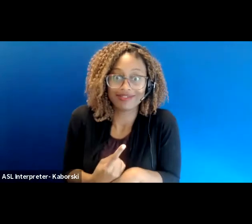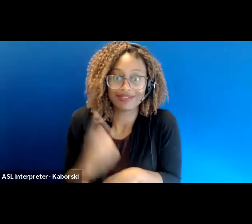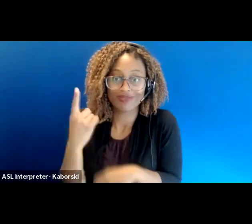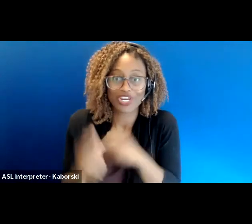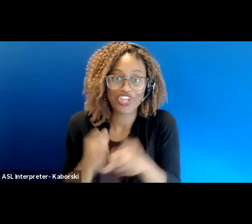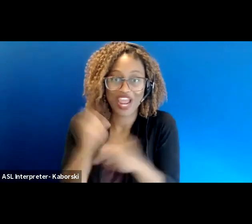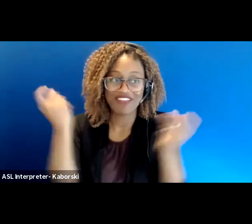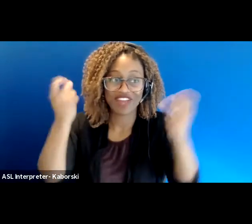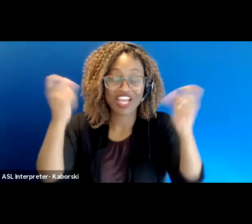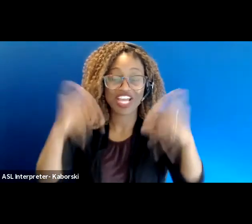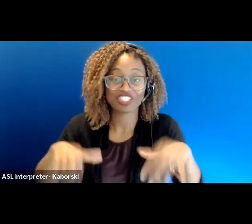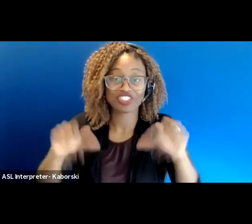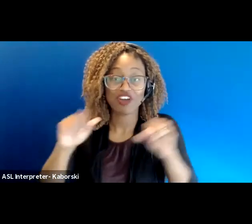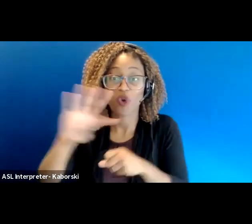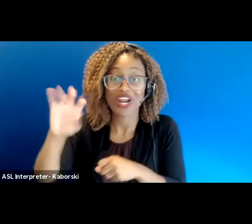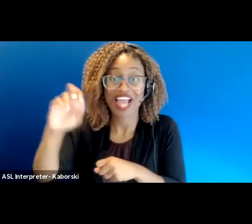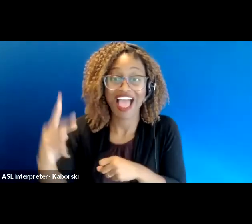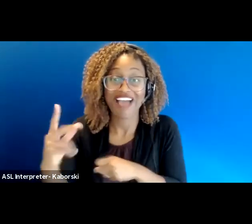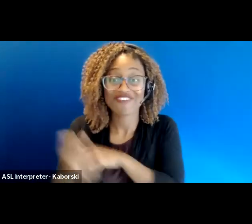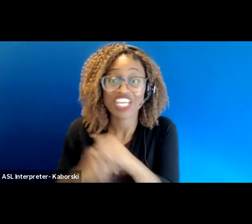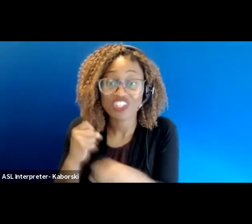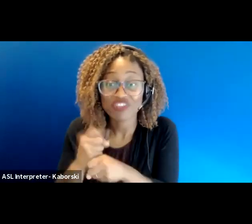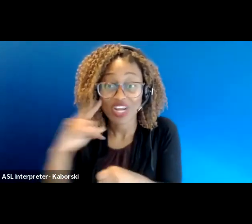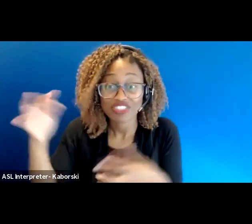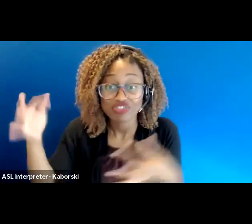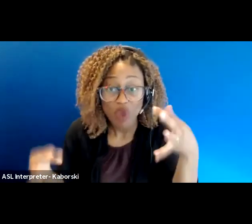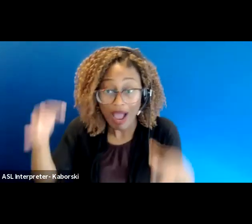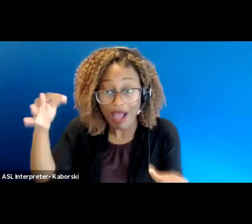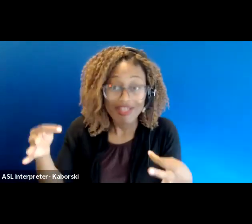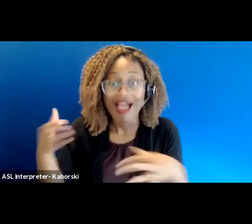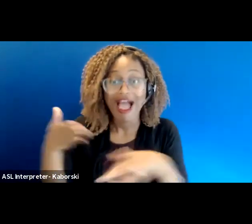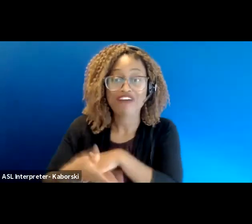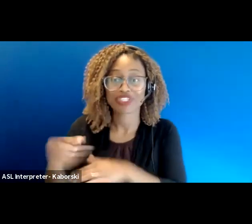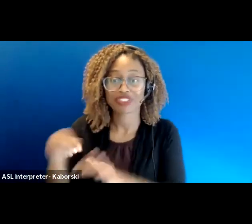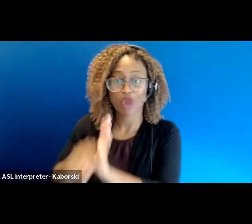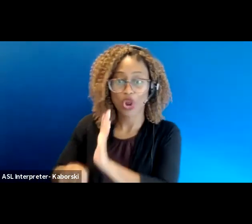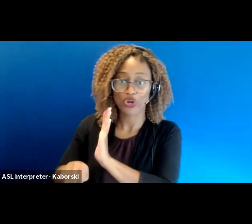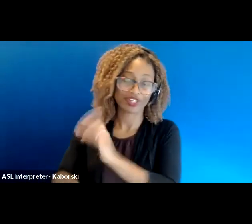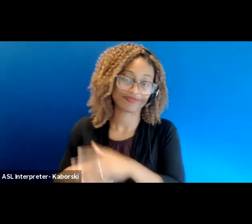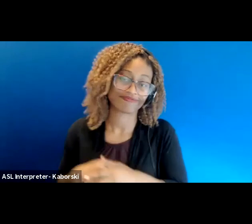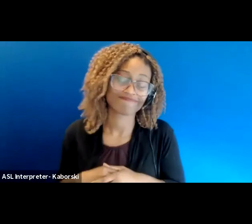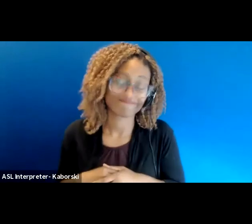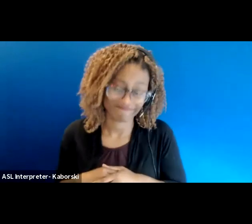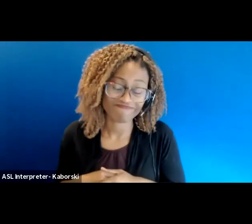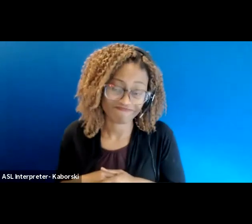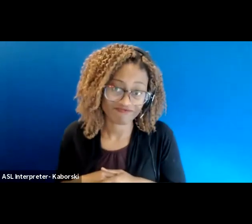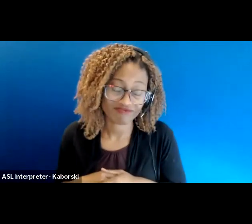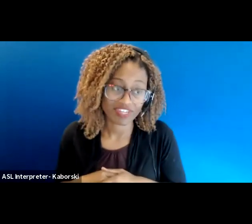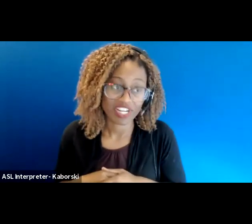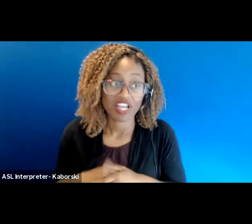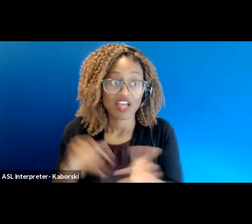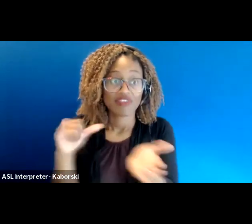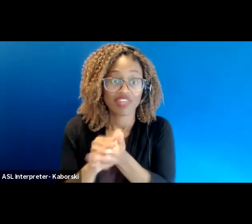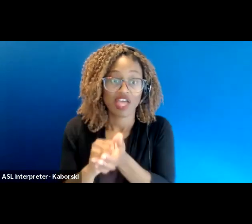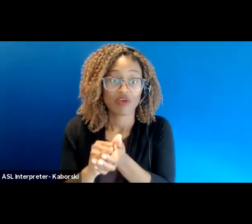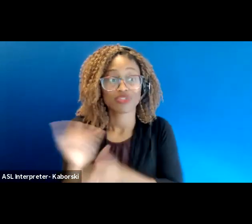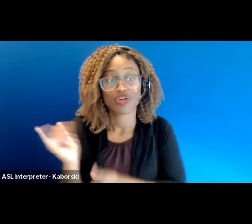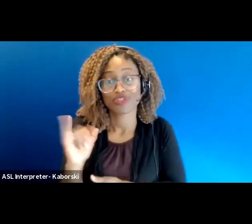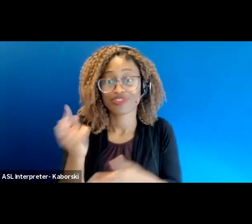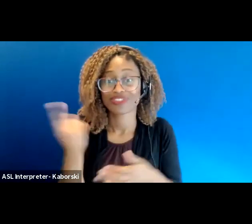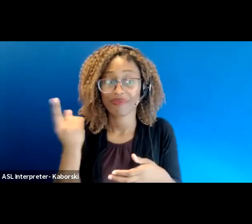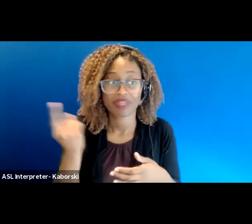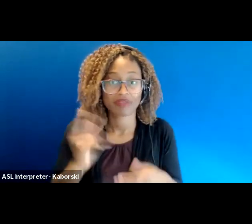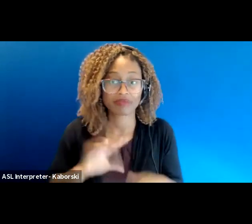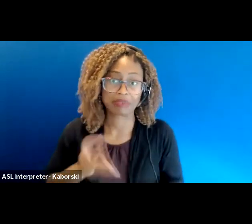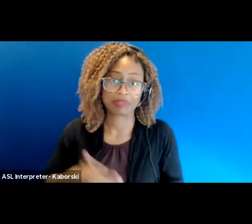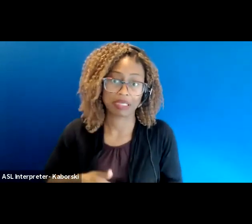place 4.5 years after his murder. So that was also something that was very